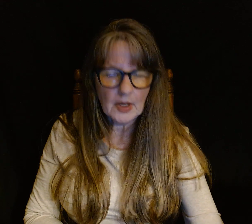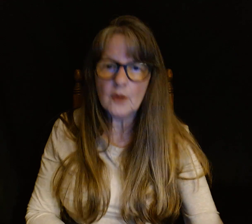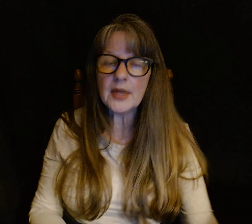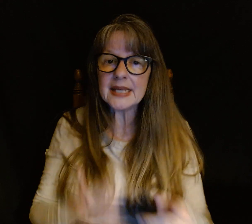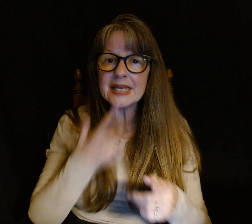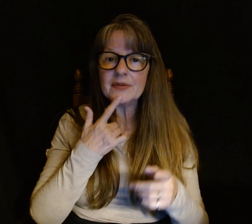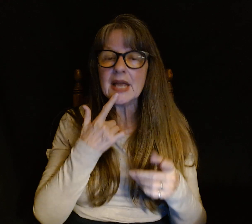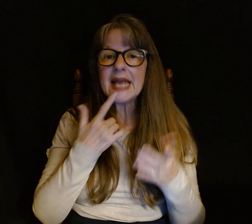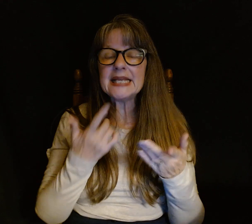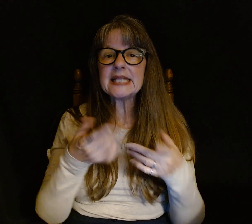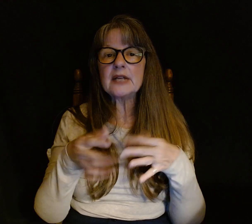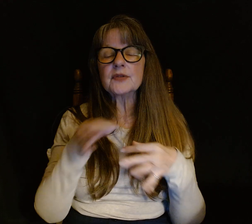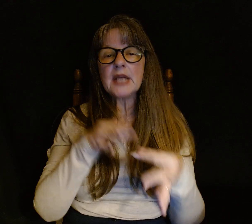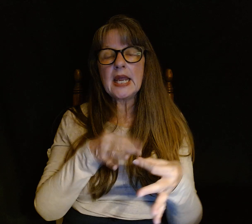they can even, instead of saying,